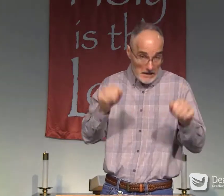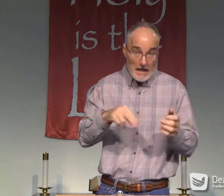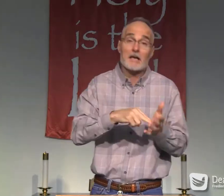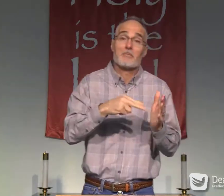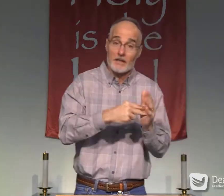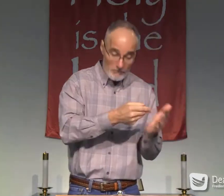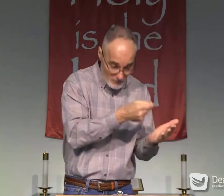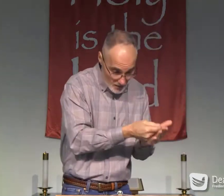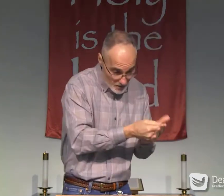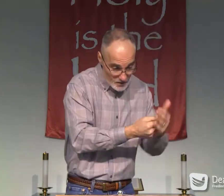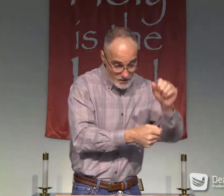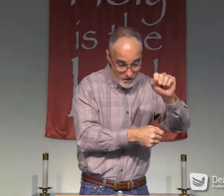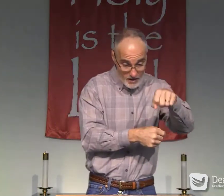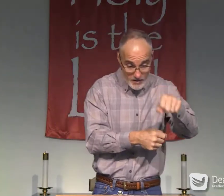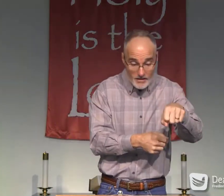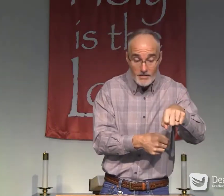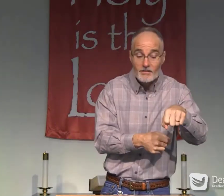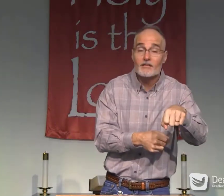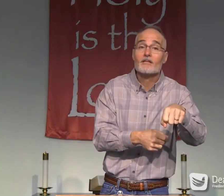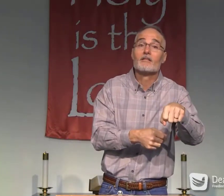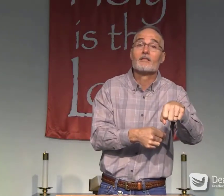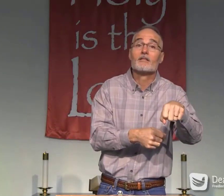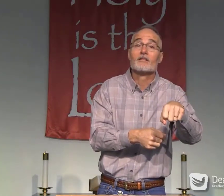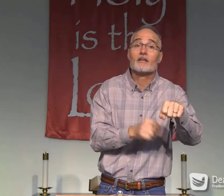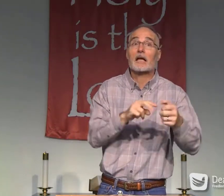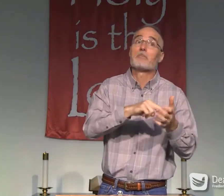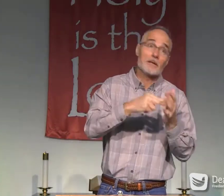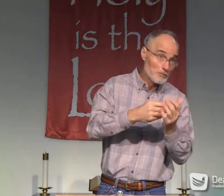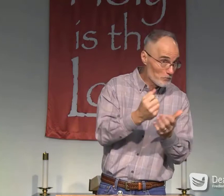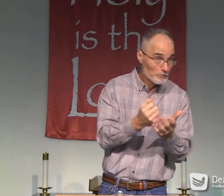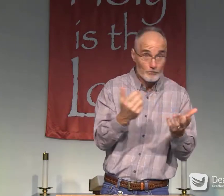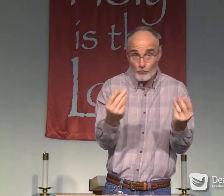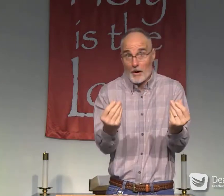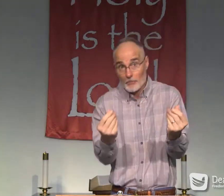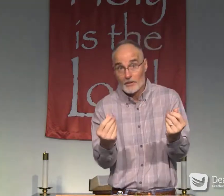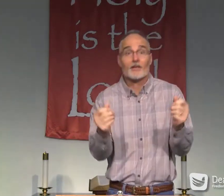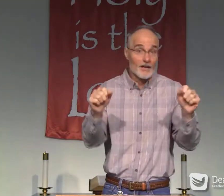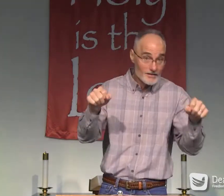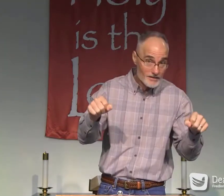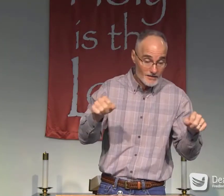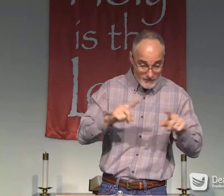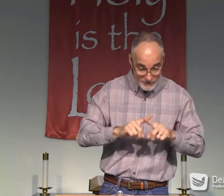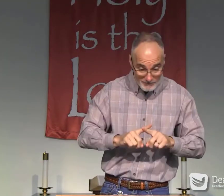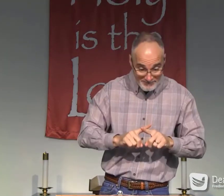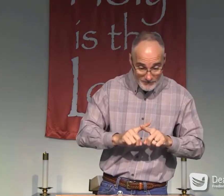So what does that word mean? Yes, of course it can mean money, it can mean financial wealth, it can mean property.